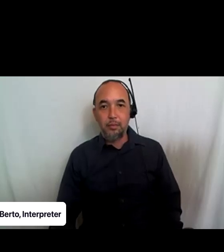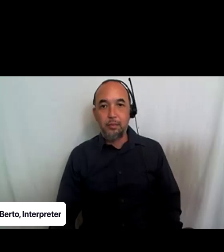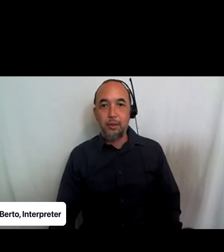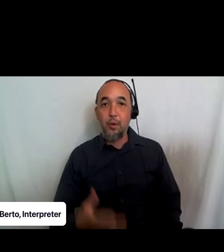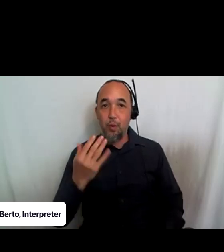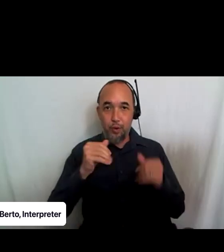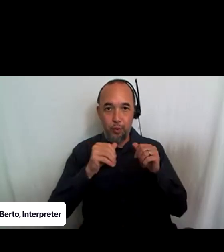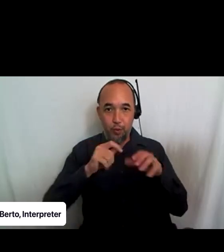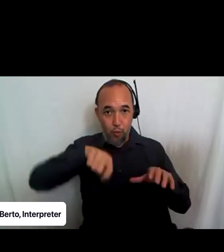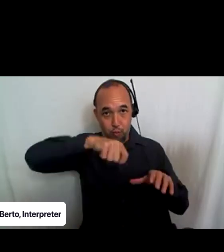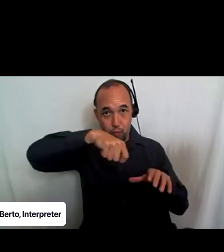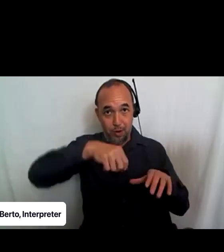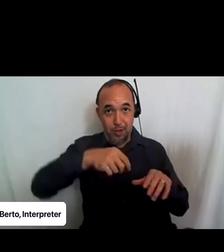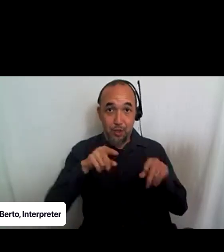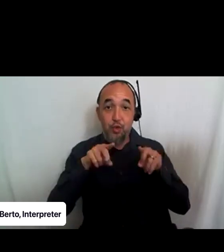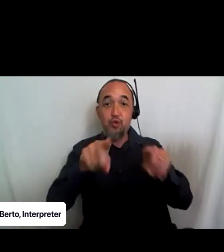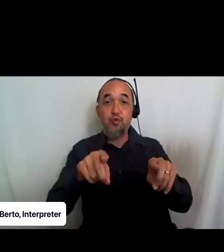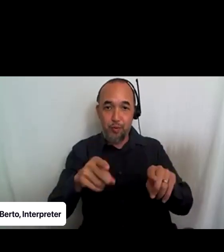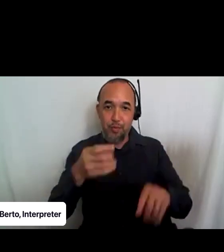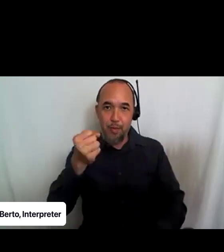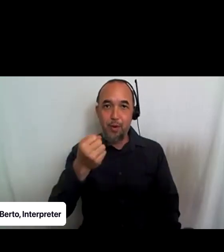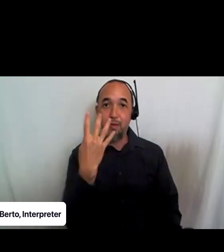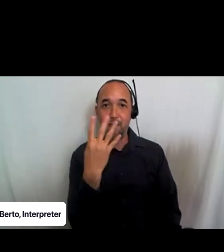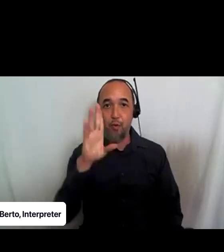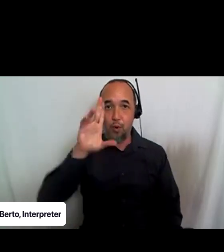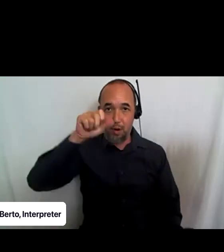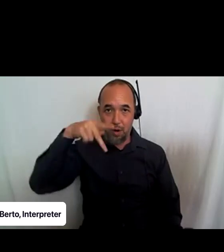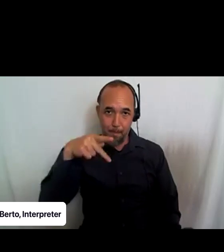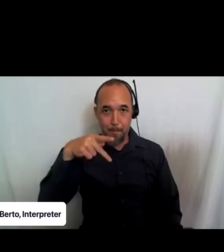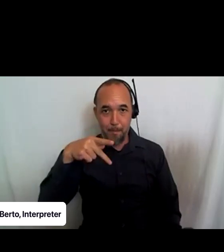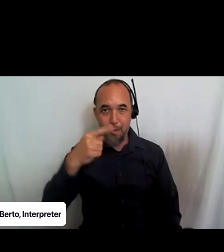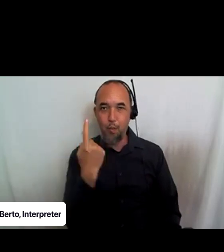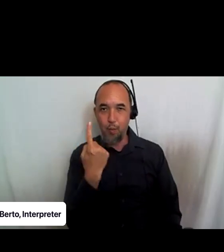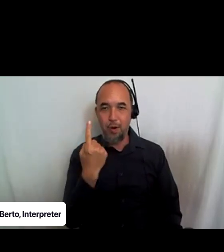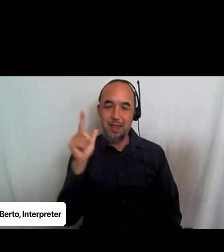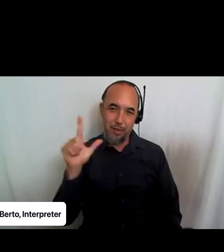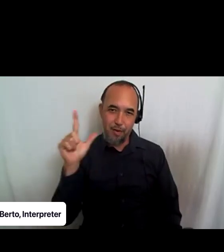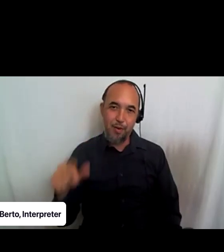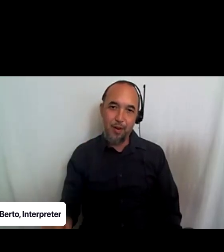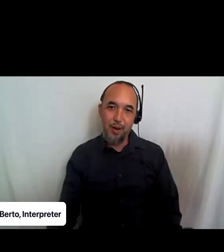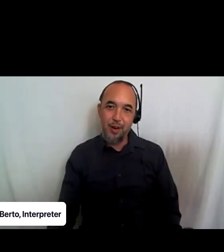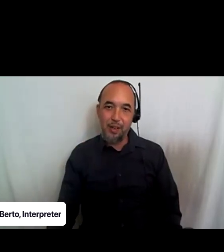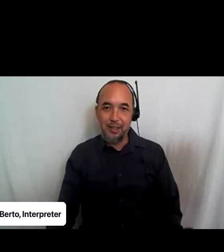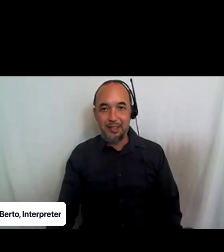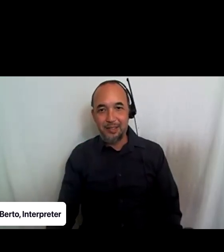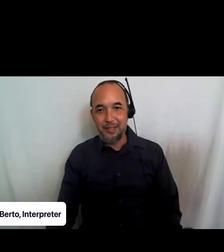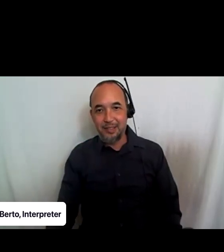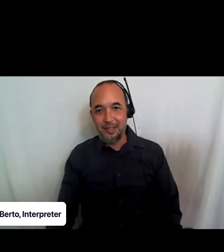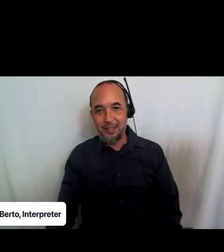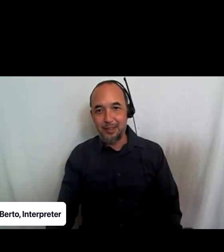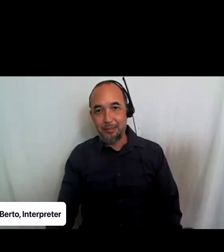we do this, but just add your 4 cups of milk, 1 liter of milk. It's gonna sizzle. Whee!